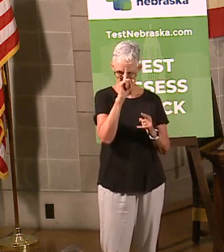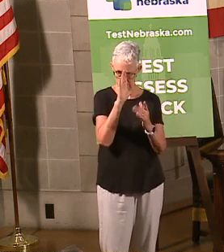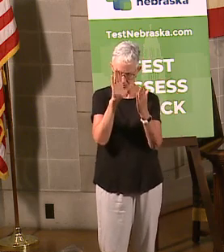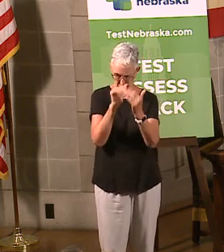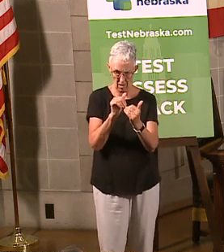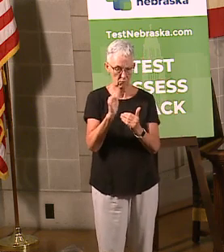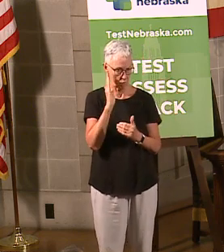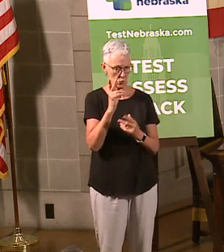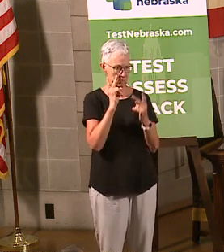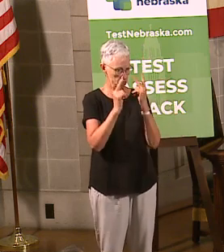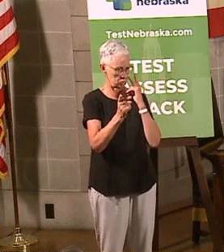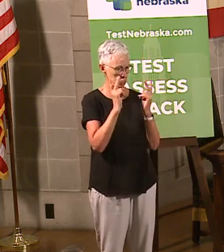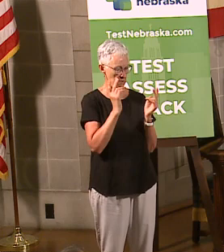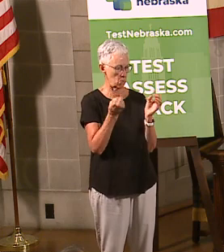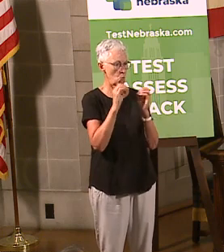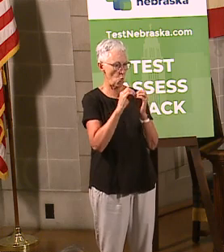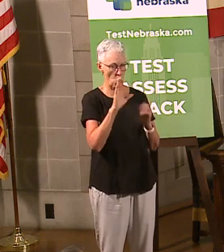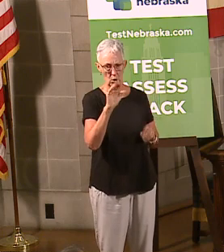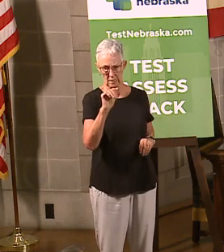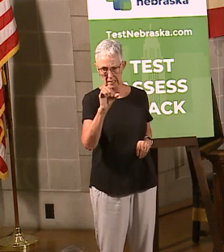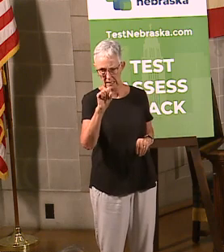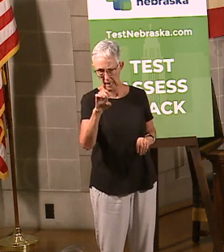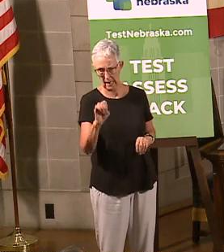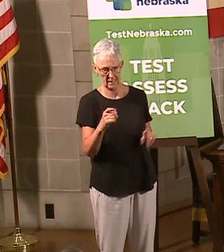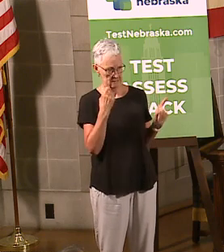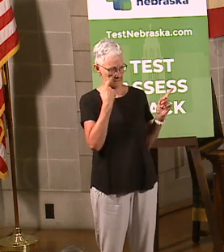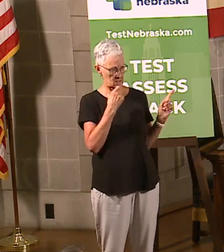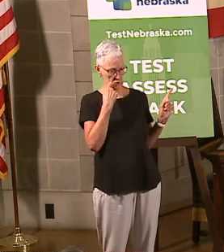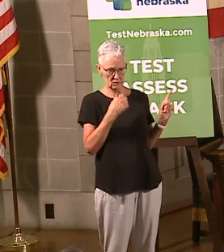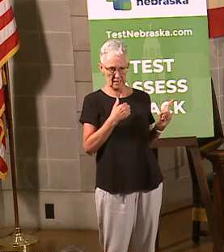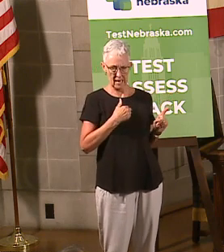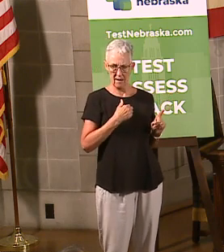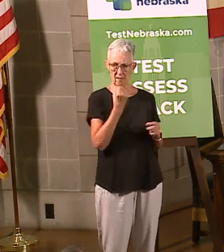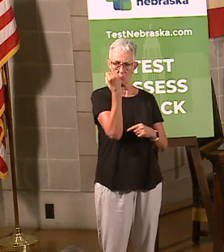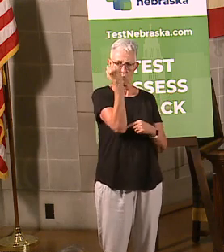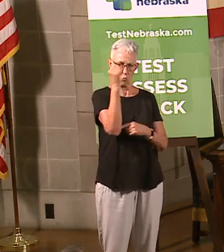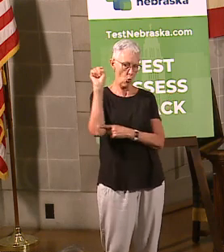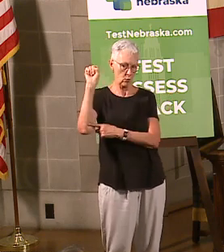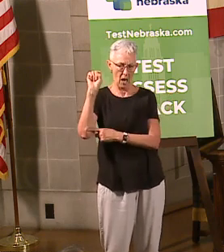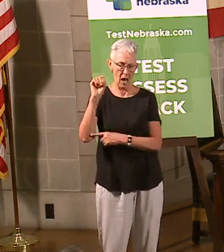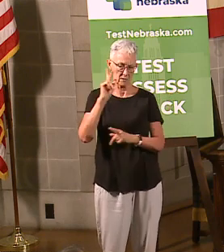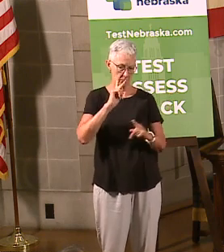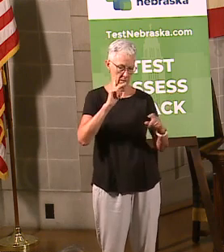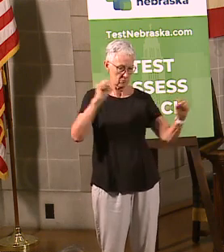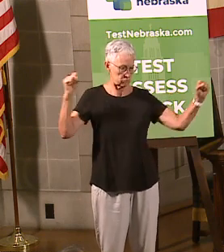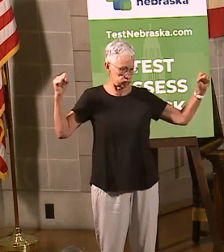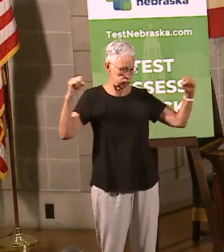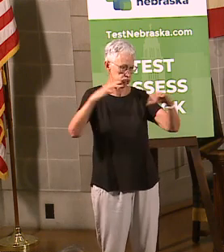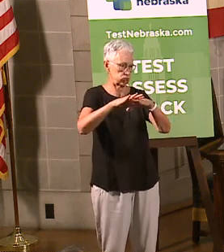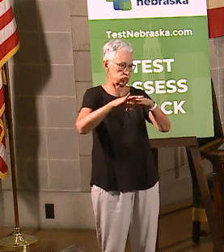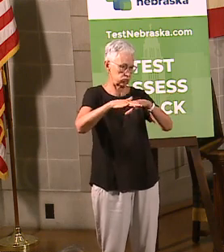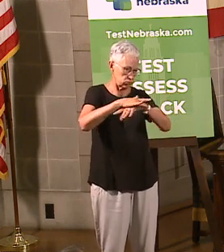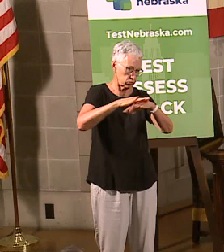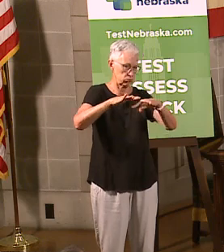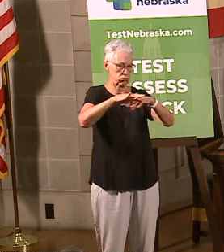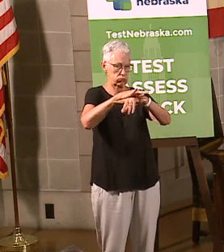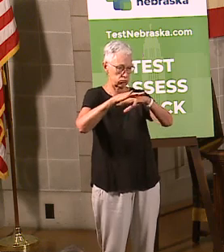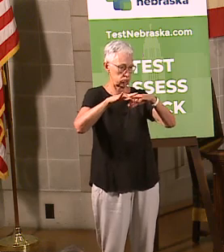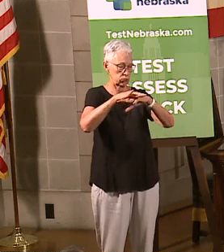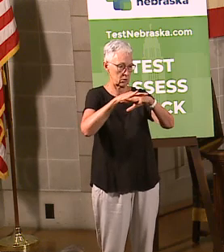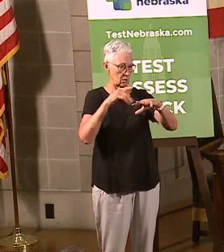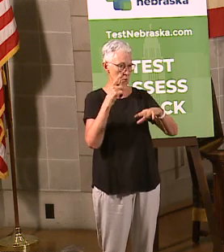through Test Nebraska. We just had these protests where, again, people were in large groups. This is how the virus spreads. We saw that in our National